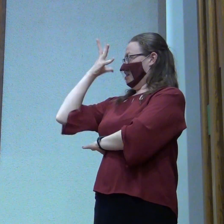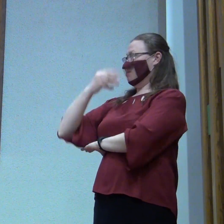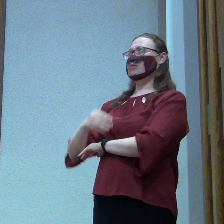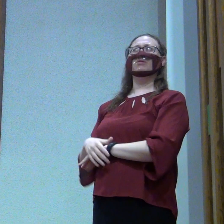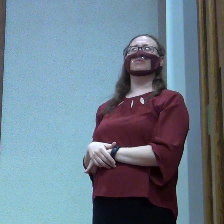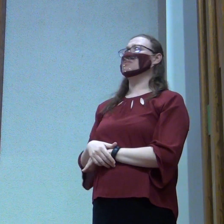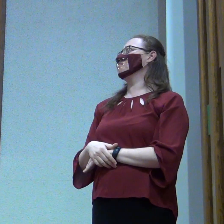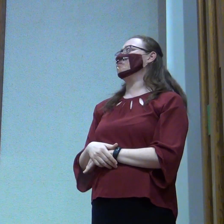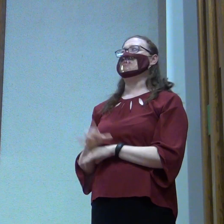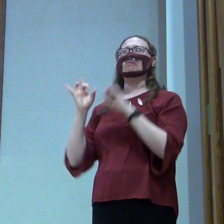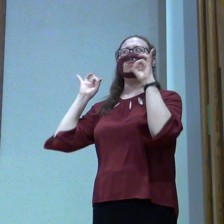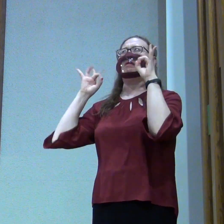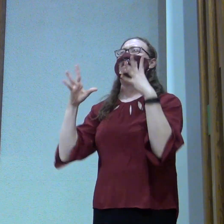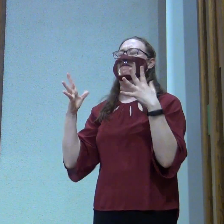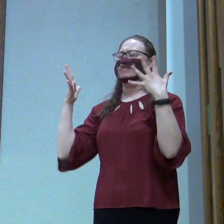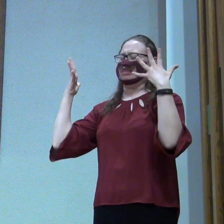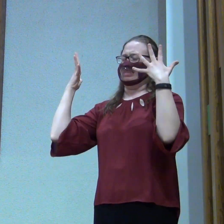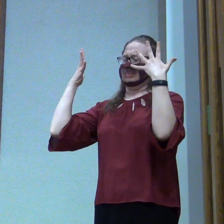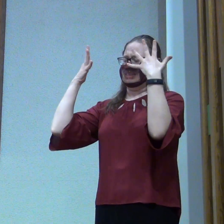It was a dark day.